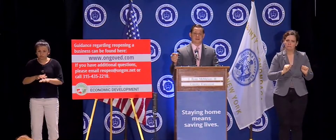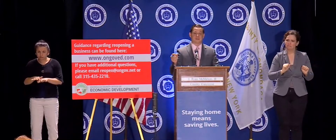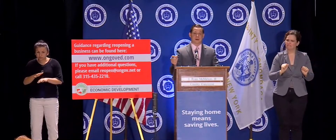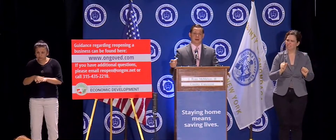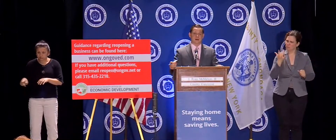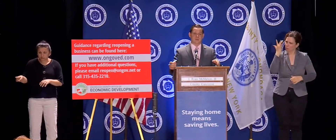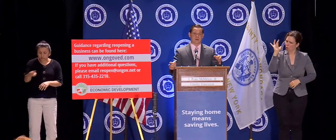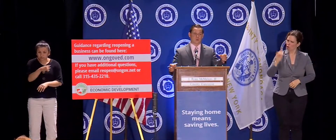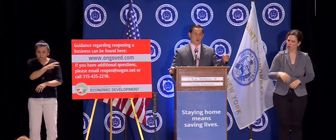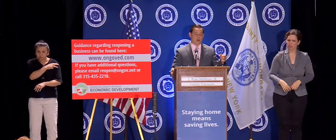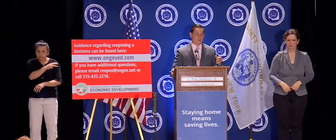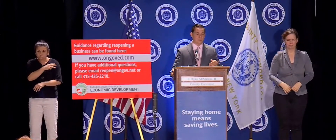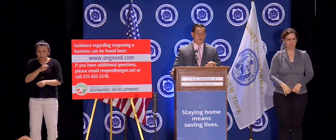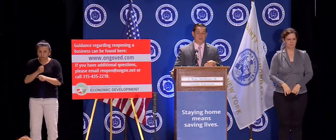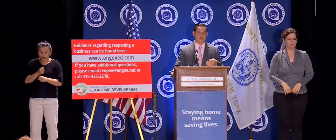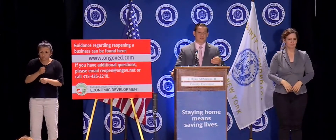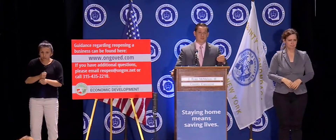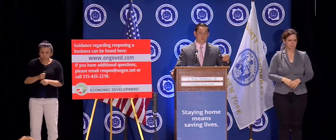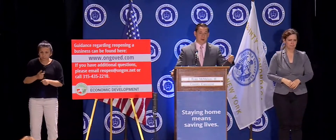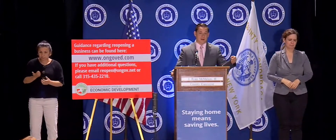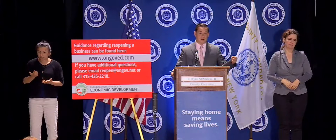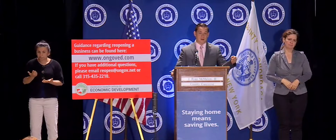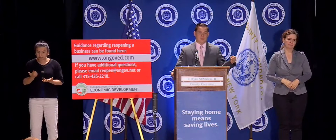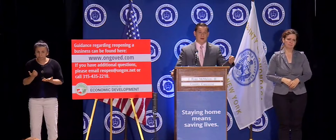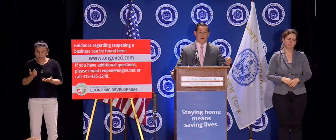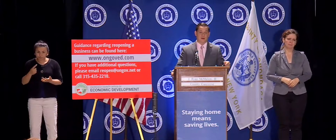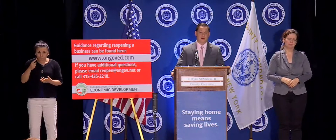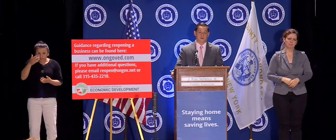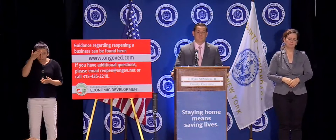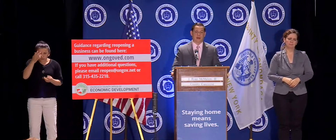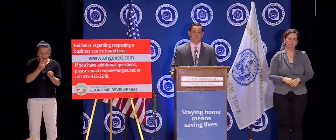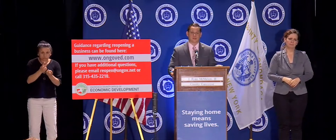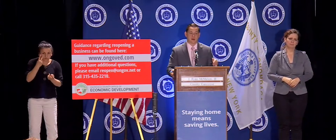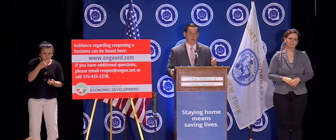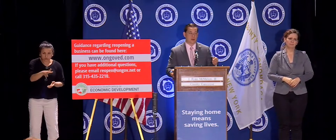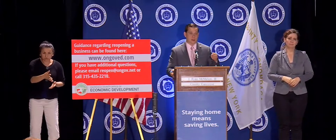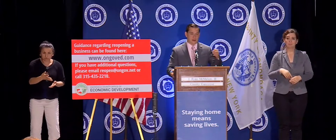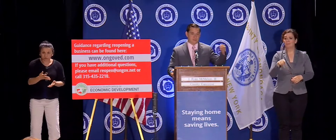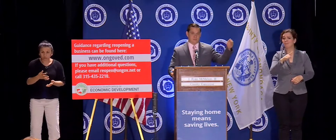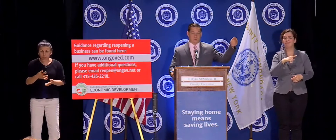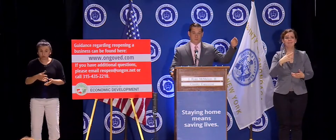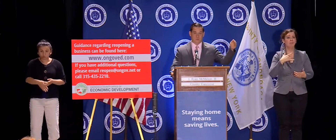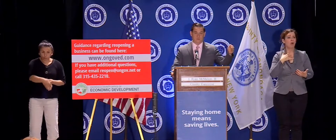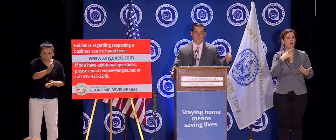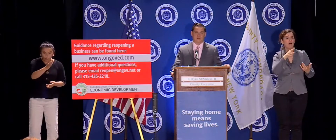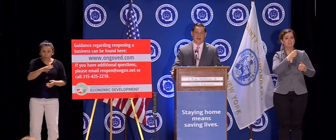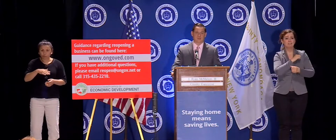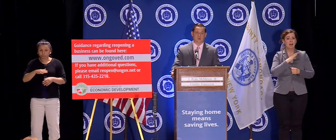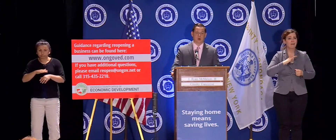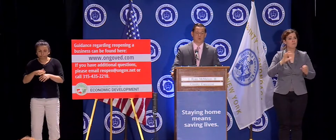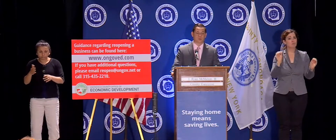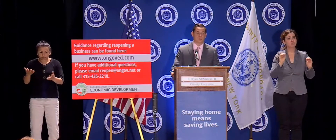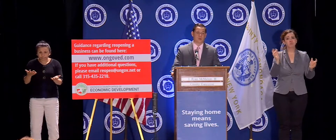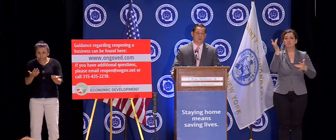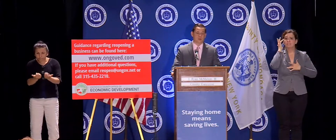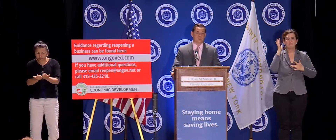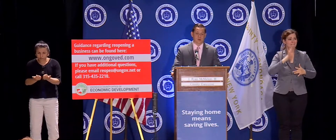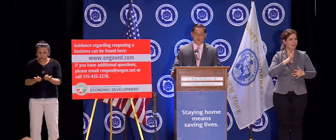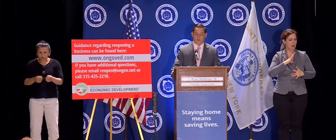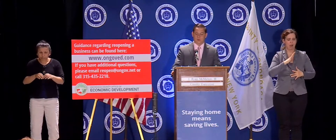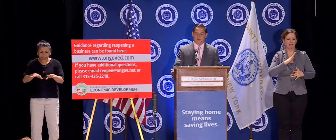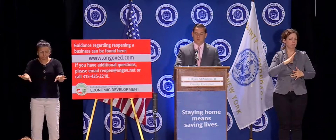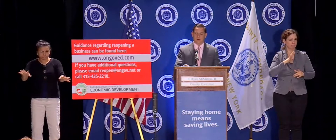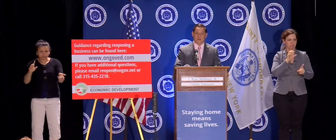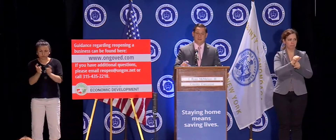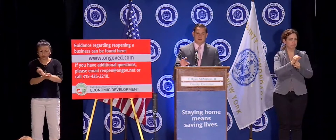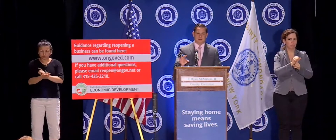were asymptomatic, coming to work, potentially spread the virus that way, and then it flies through the homes.